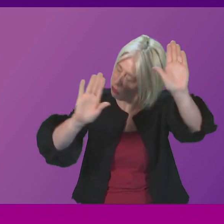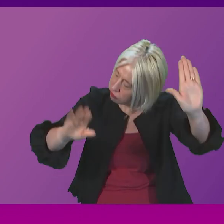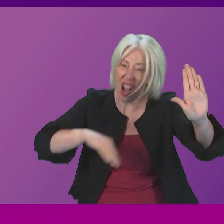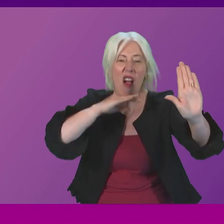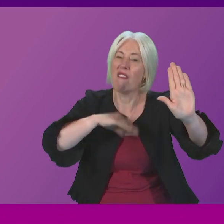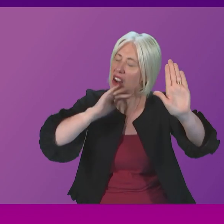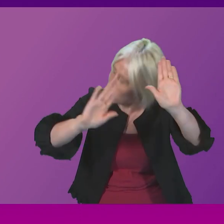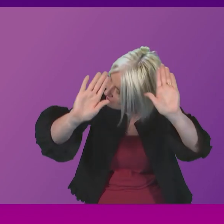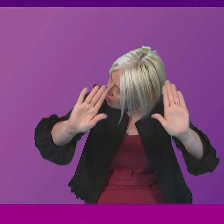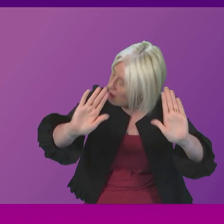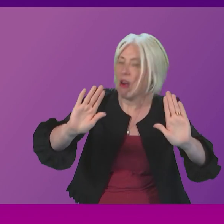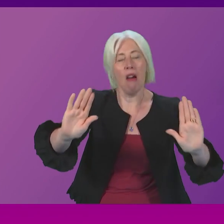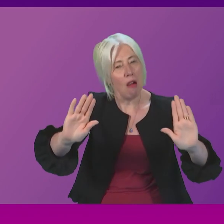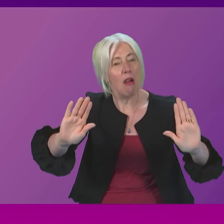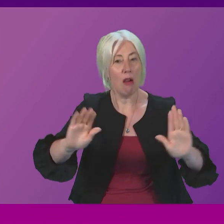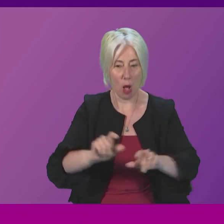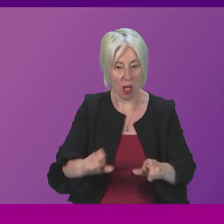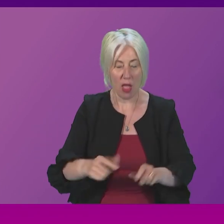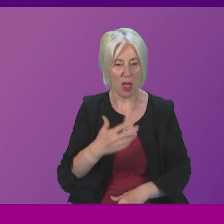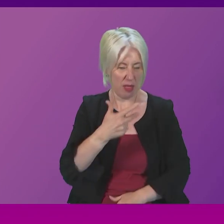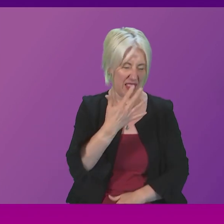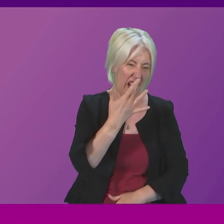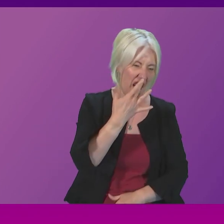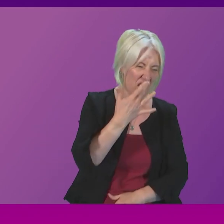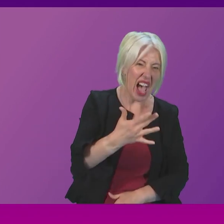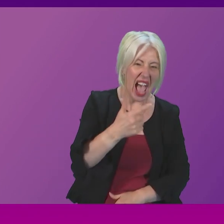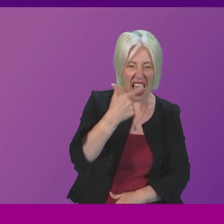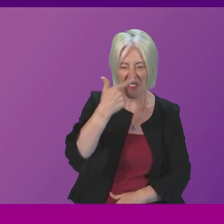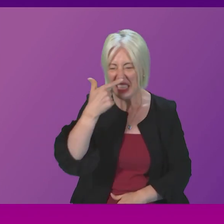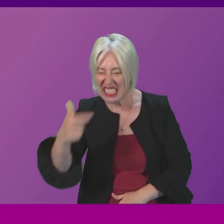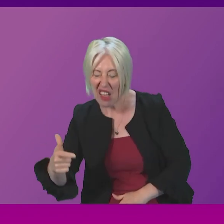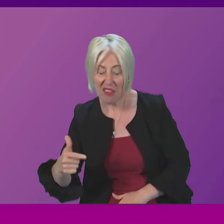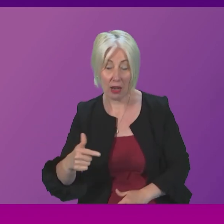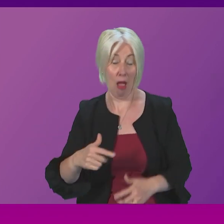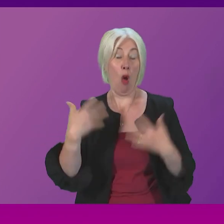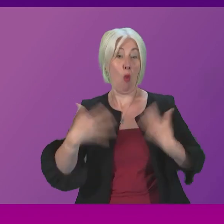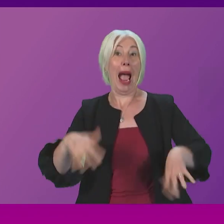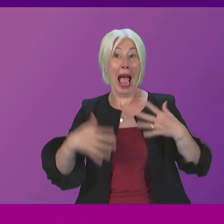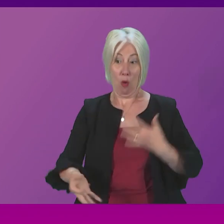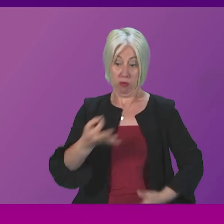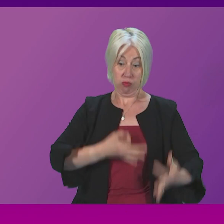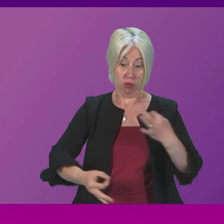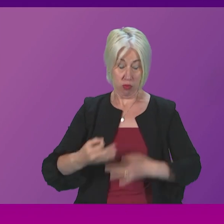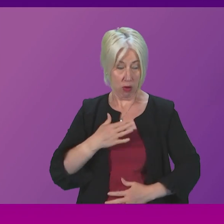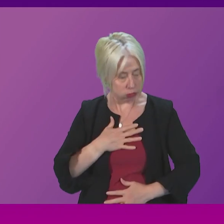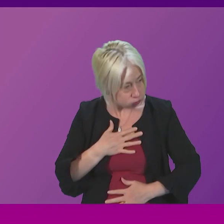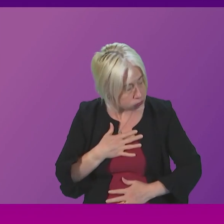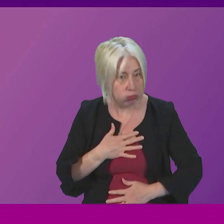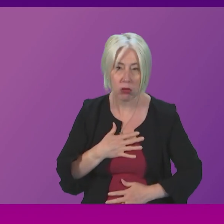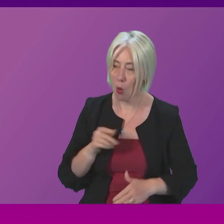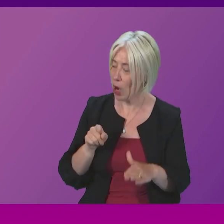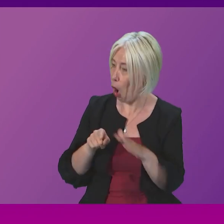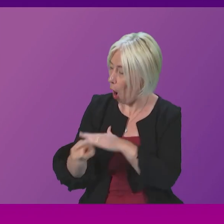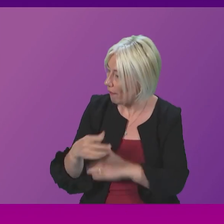now. You know, they were 5 to 7 years old, and I was so amazed. And I actually left that group meeting thinking to